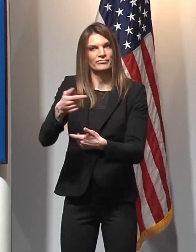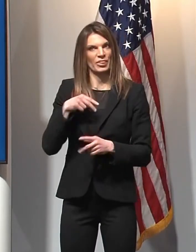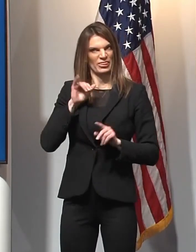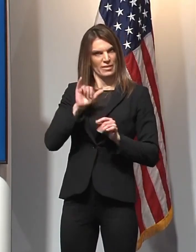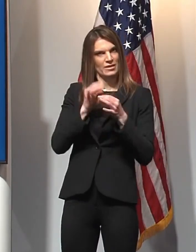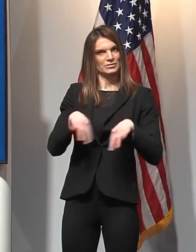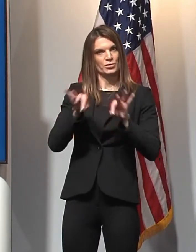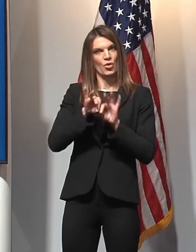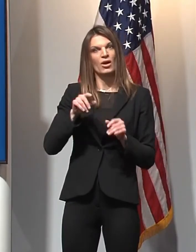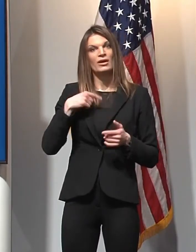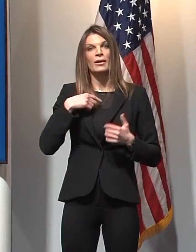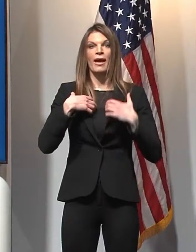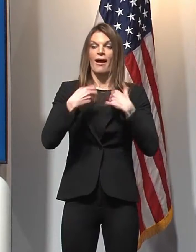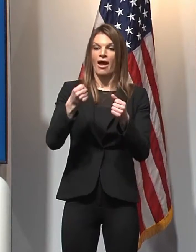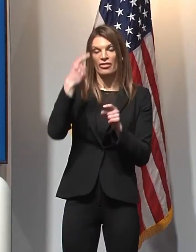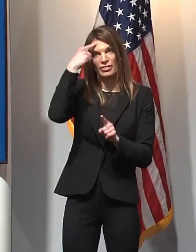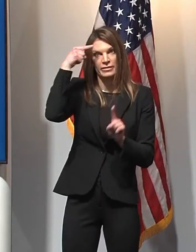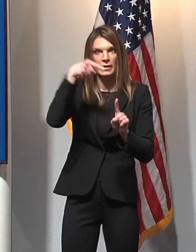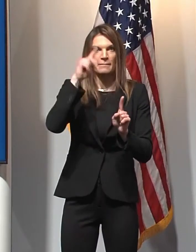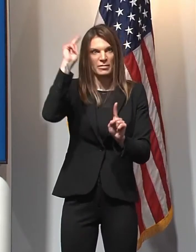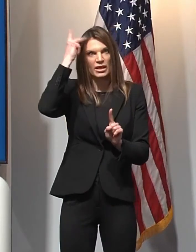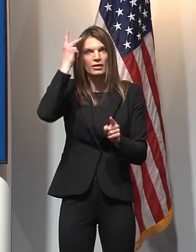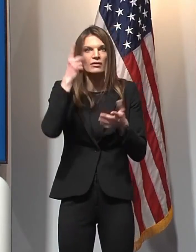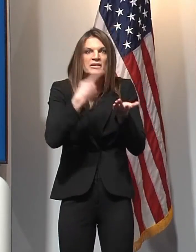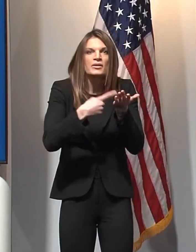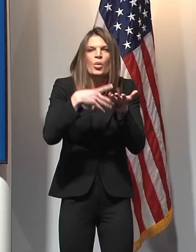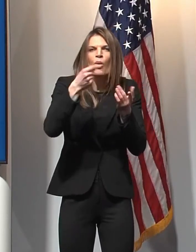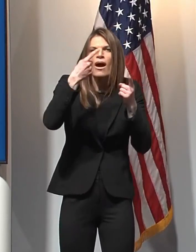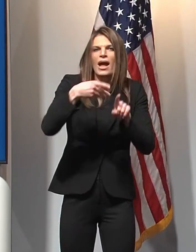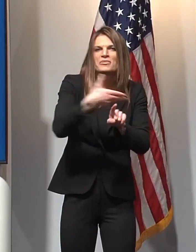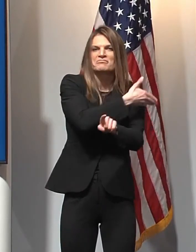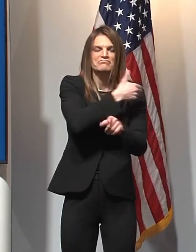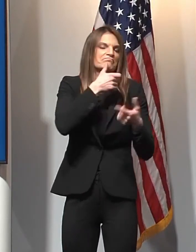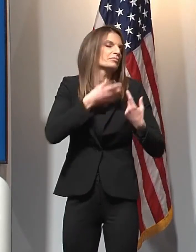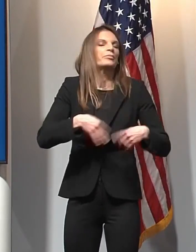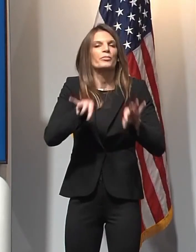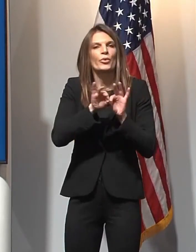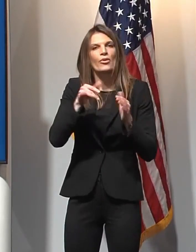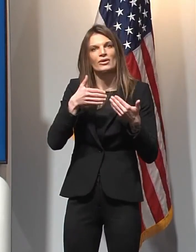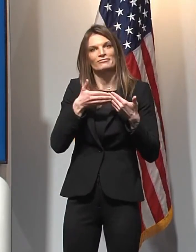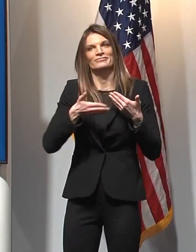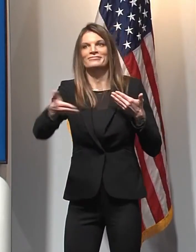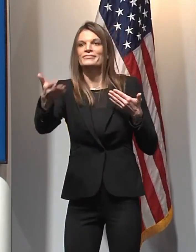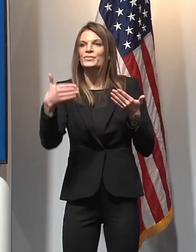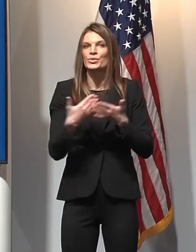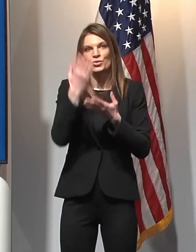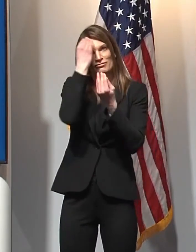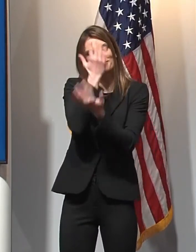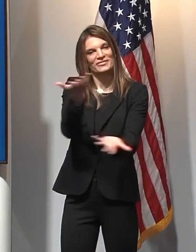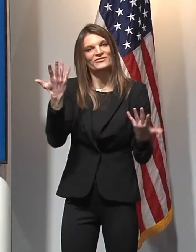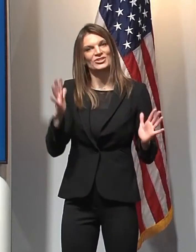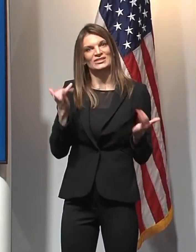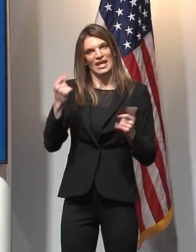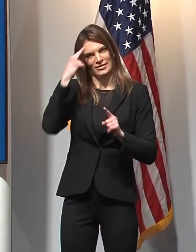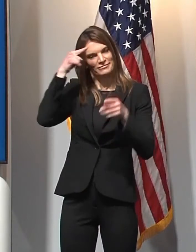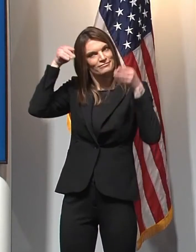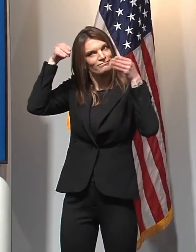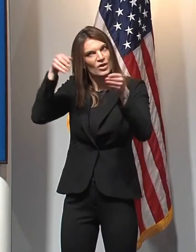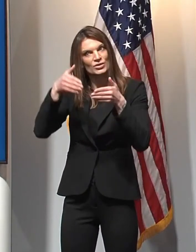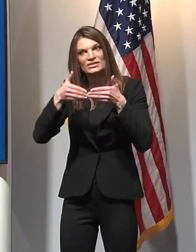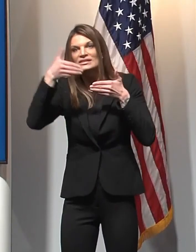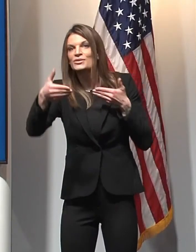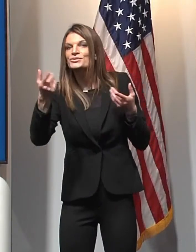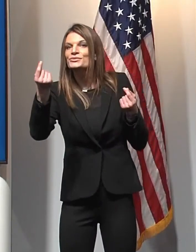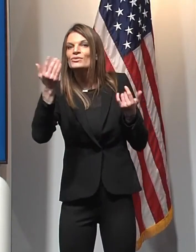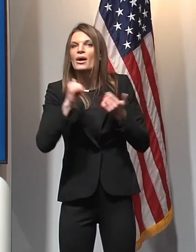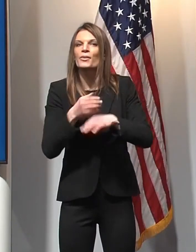to move forward. We've shared a lot of information, and I think it's time for us to stay focused on the